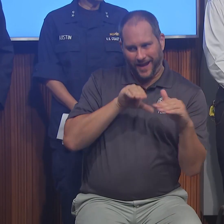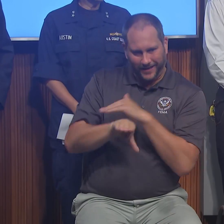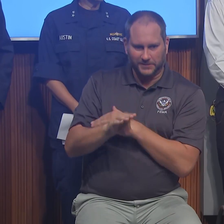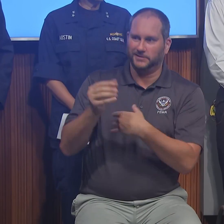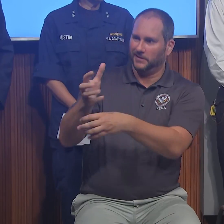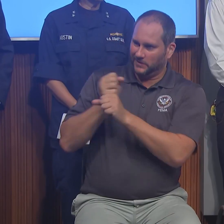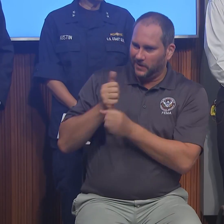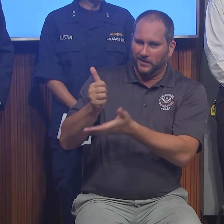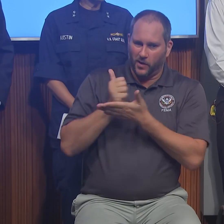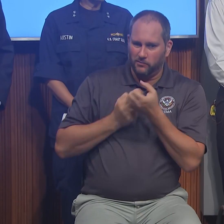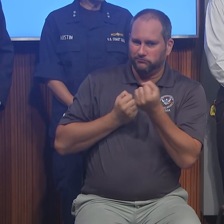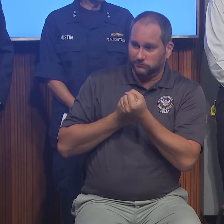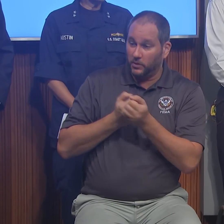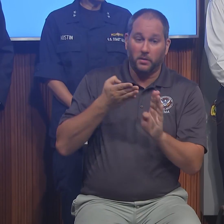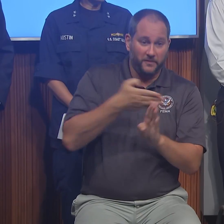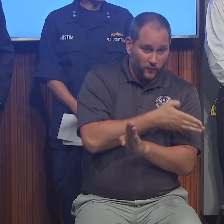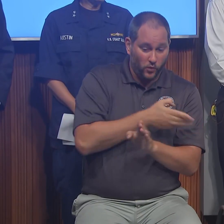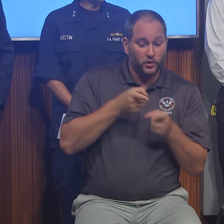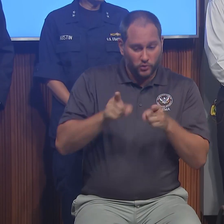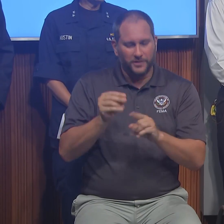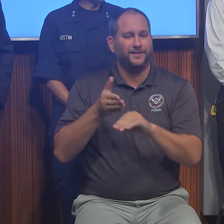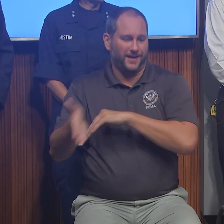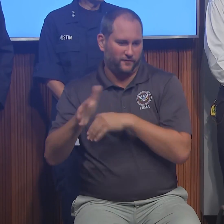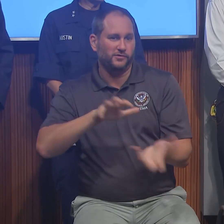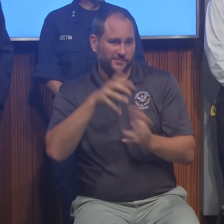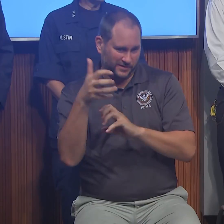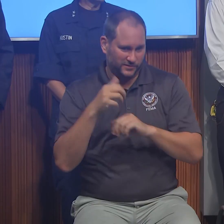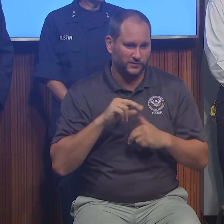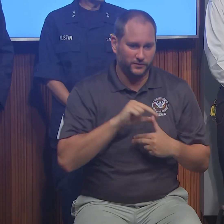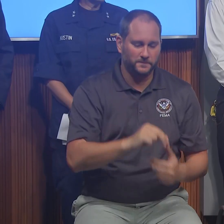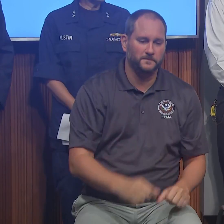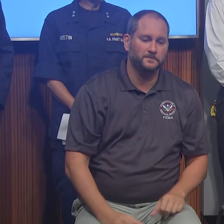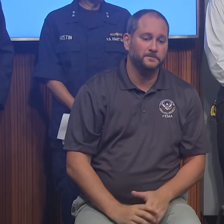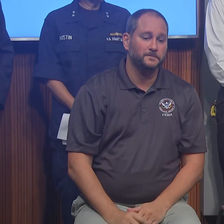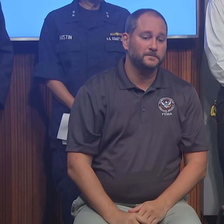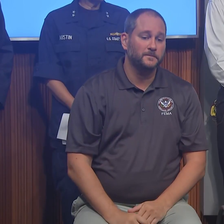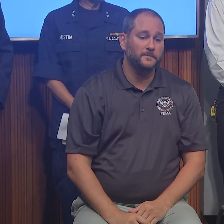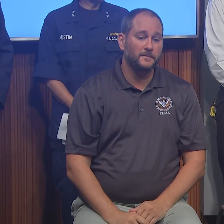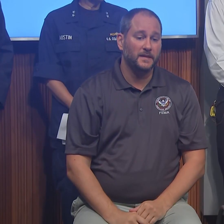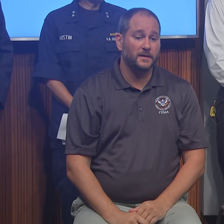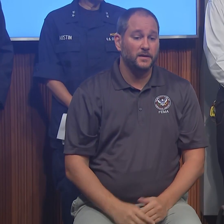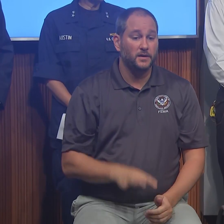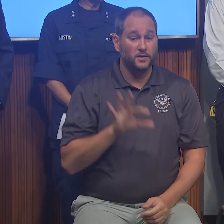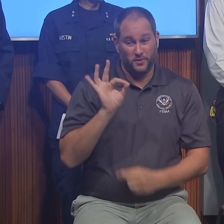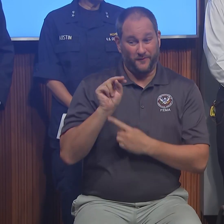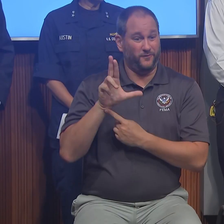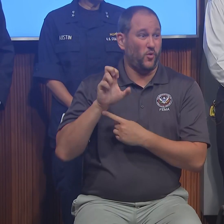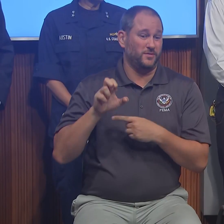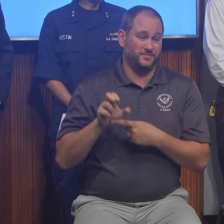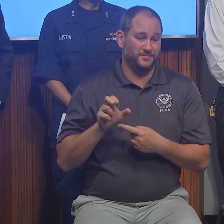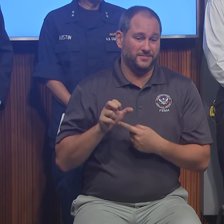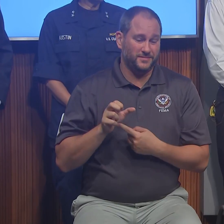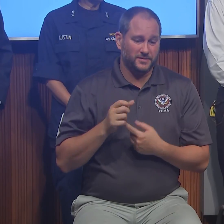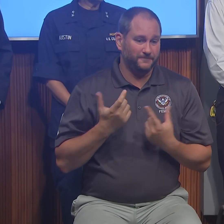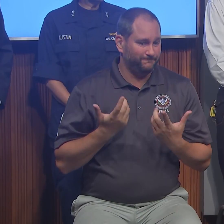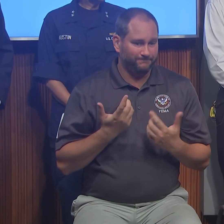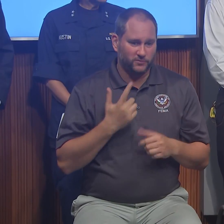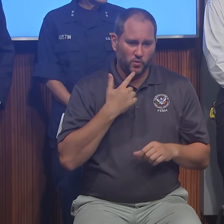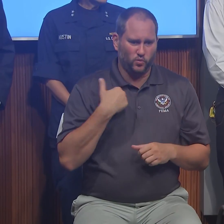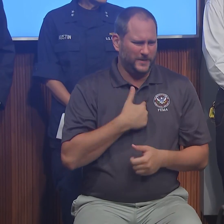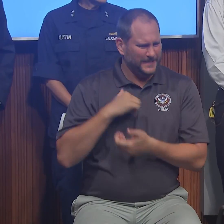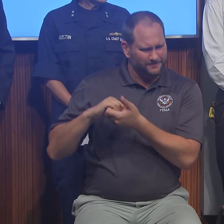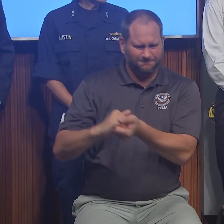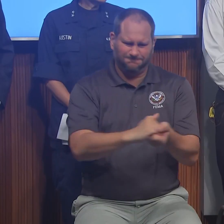after disasters. And in terms of Florence in particular, we are working very closely with our partners